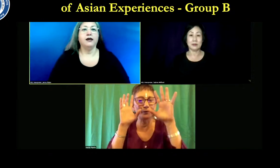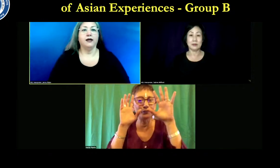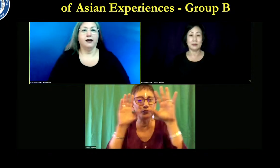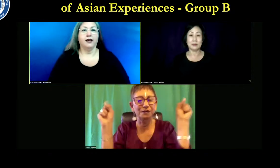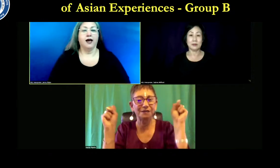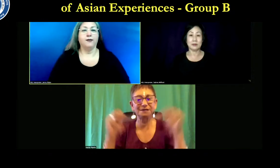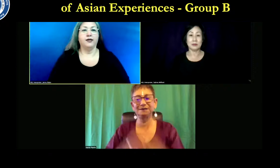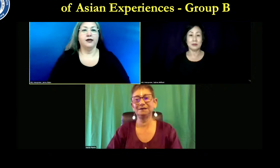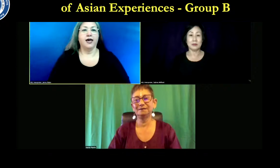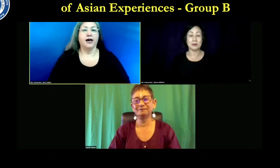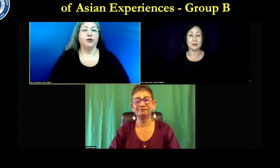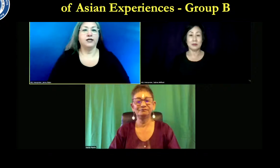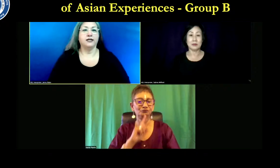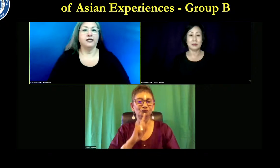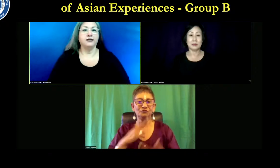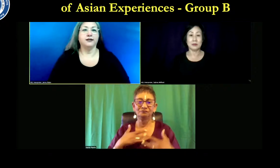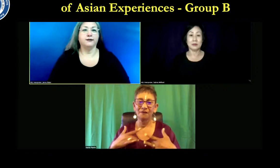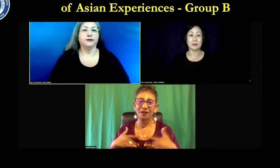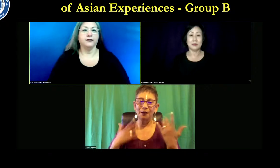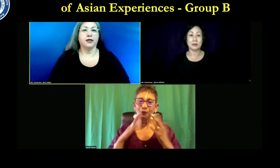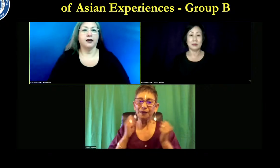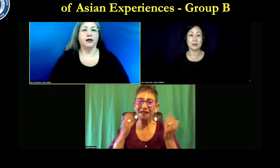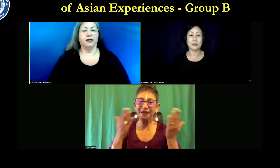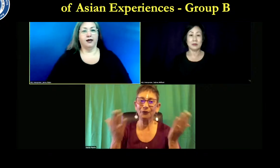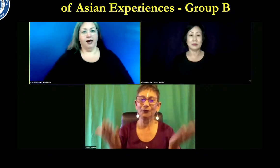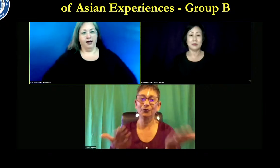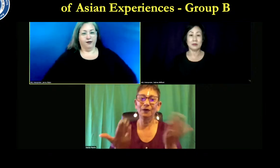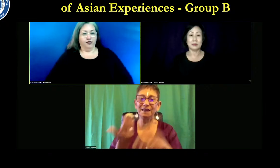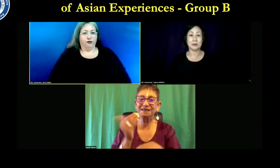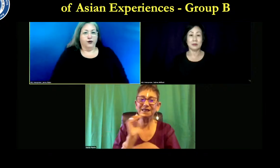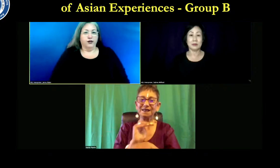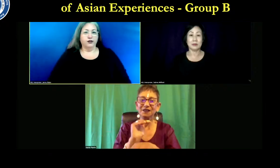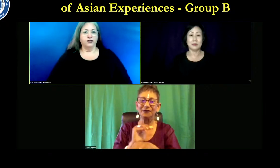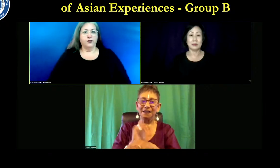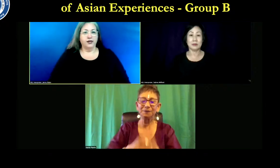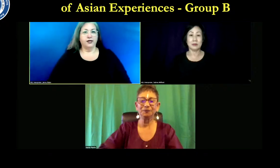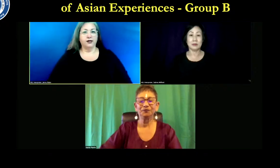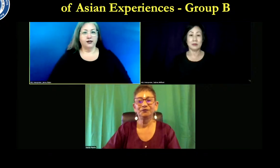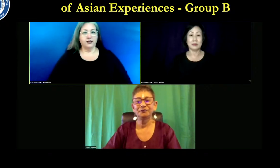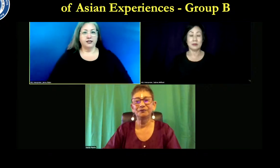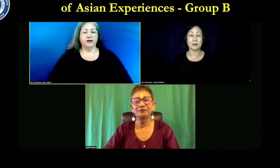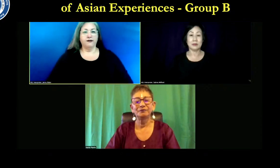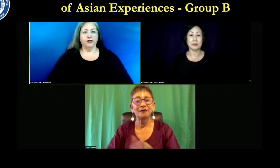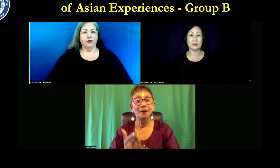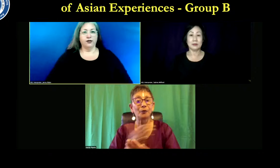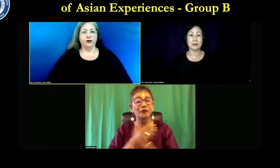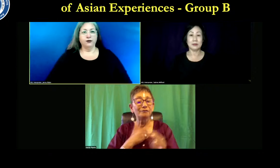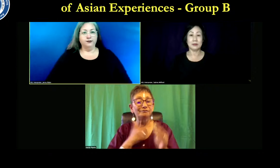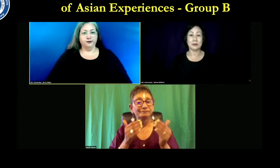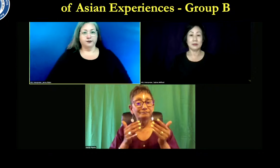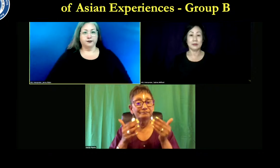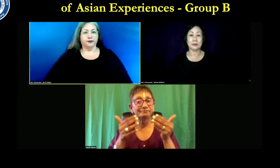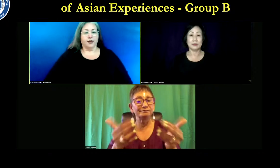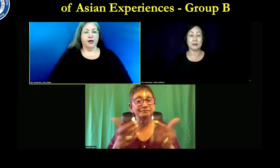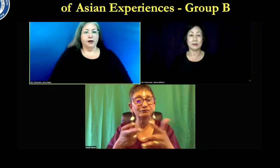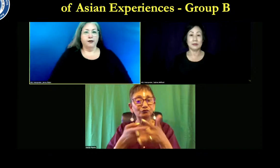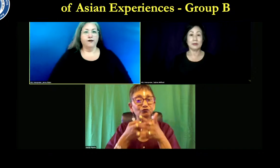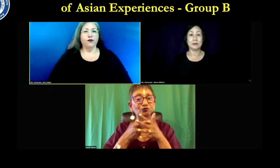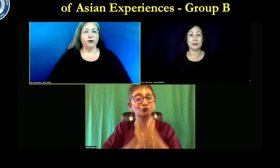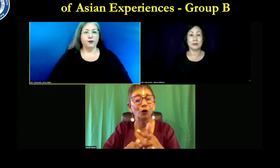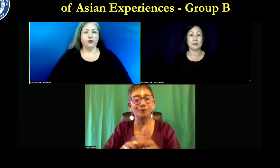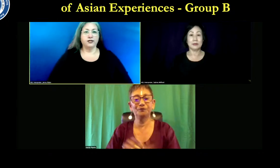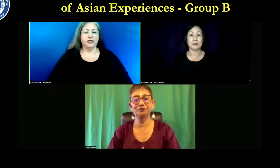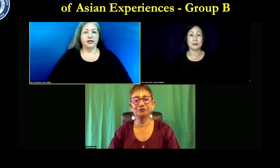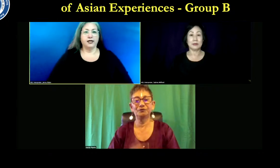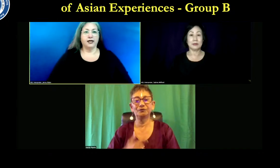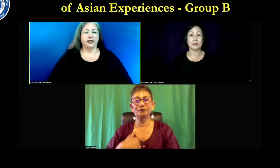Pipalia. I'm the CAD president. I'm thrilled to be here this evening with you.